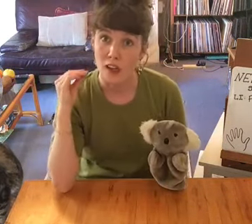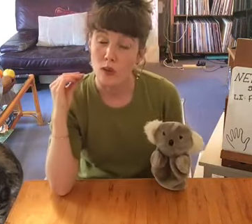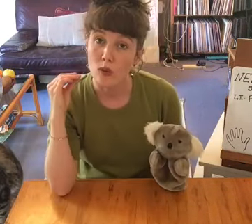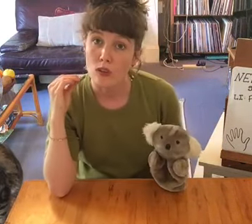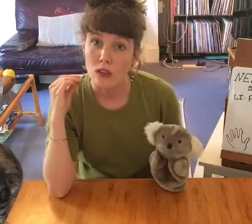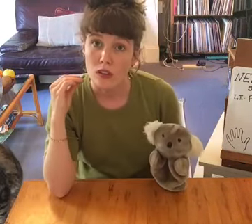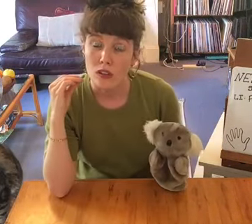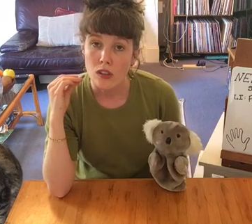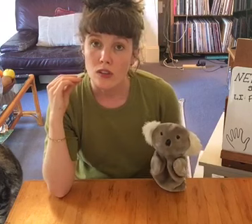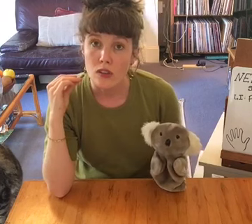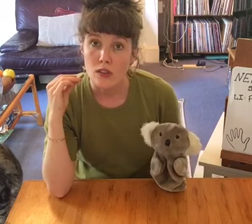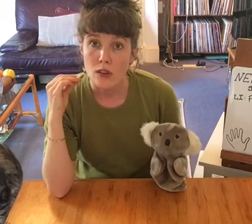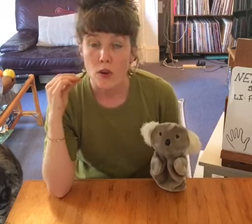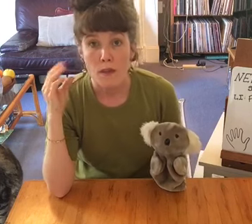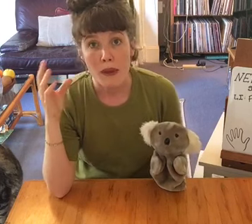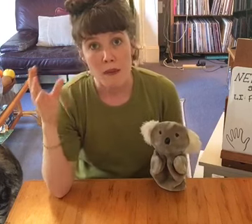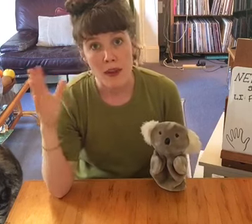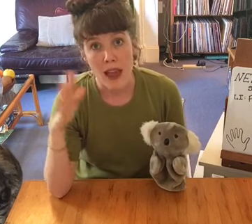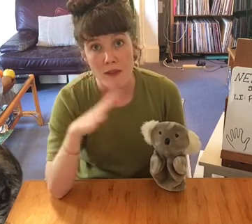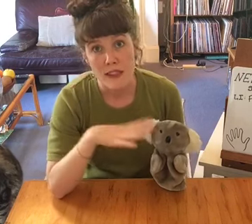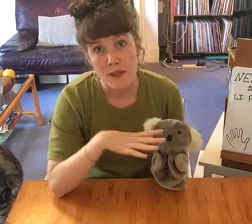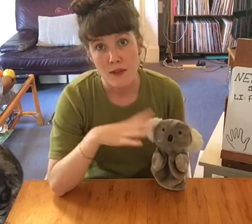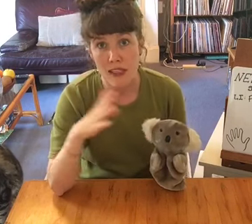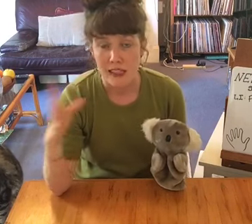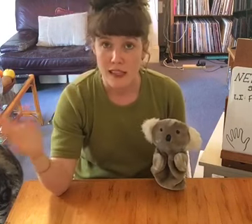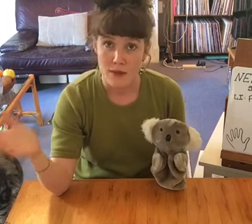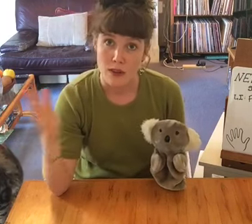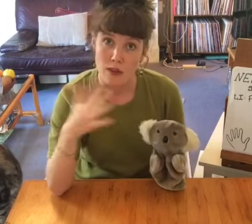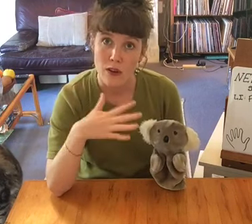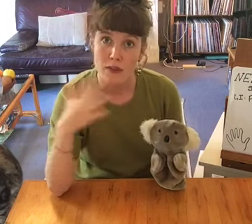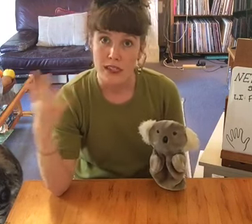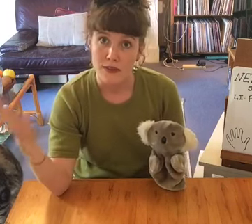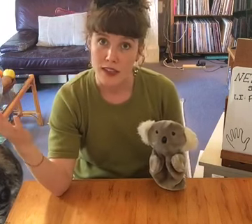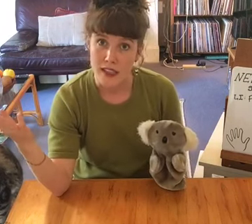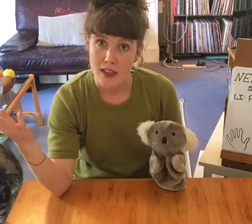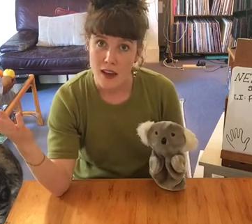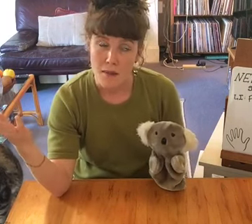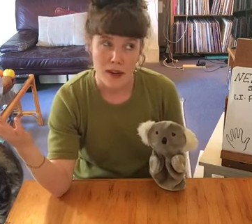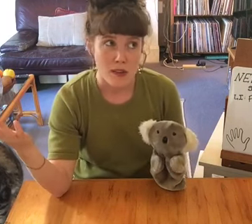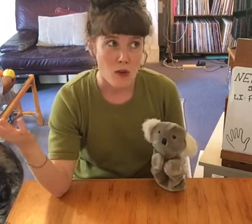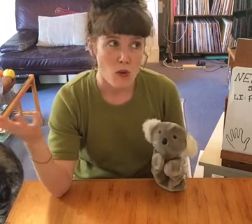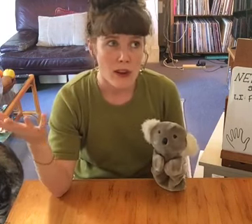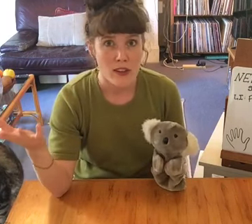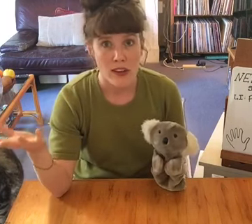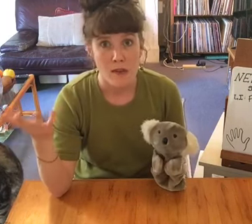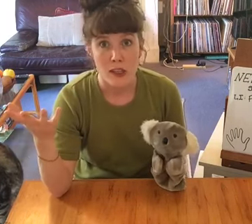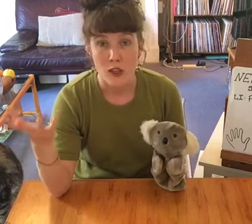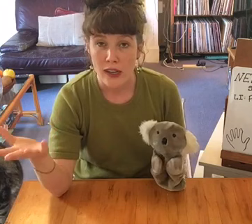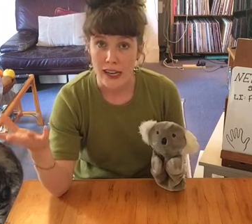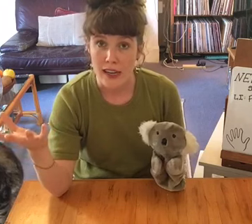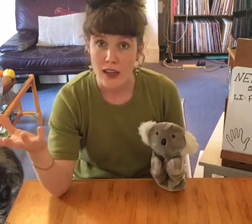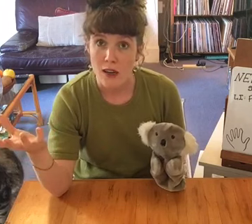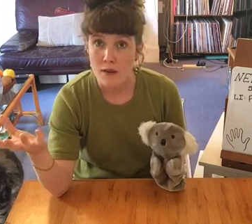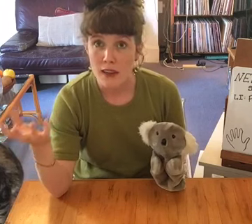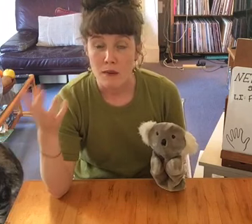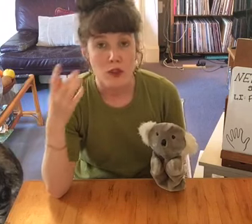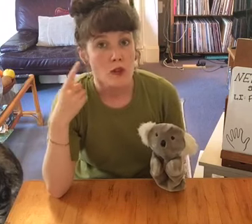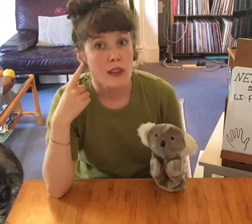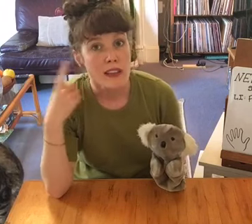all. So people have different levels of deafness, but it's always going to be tricky for them to listen